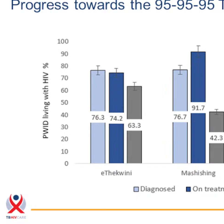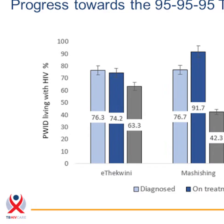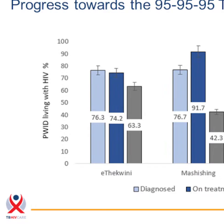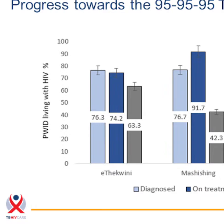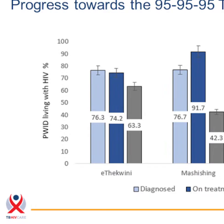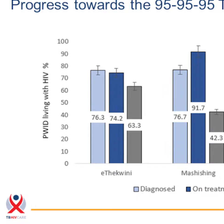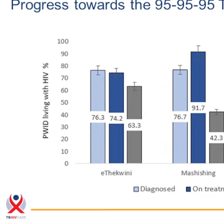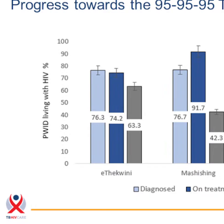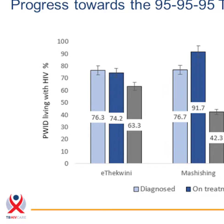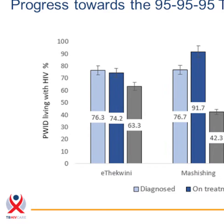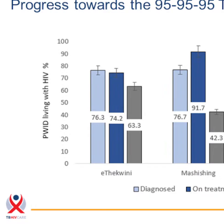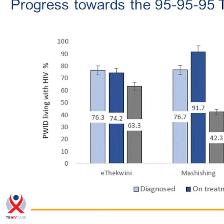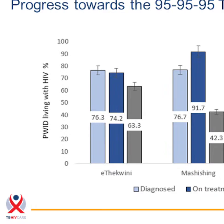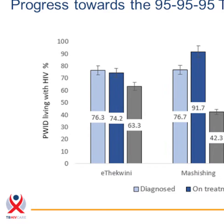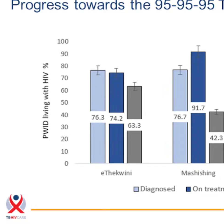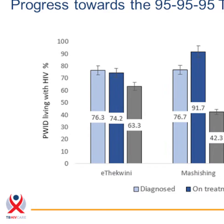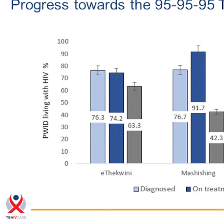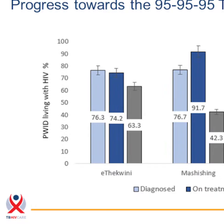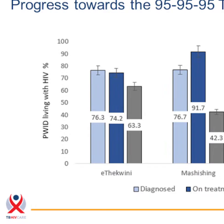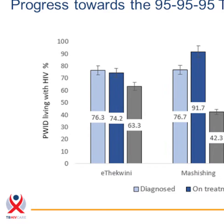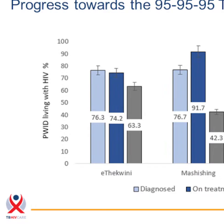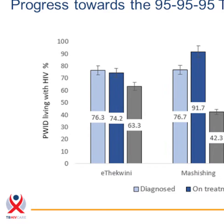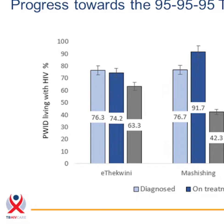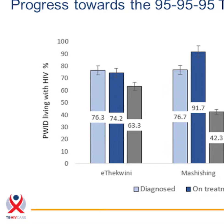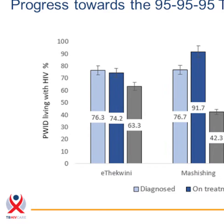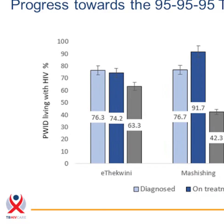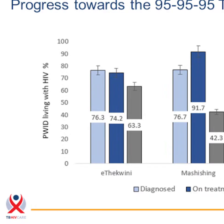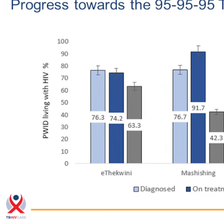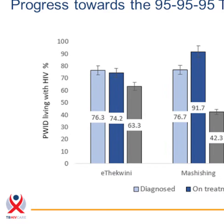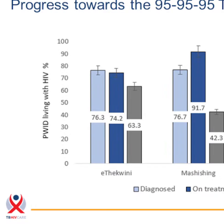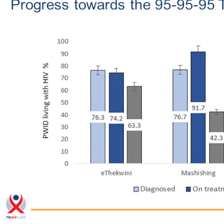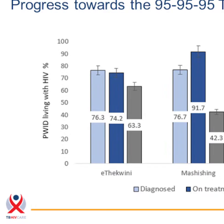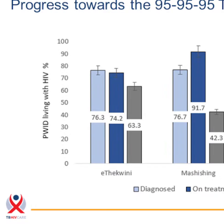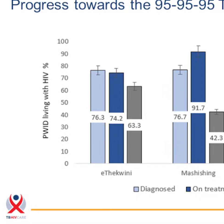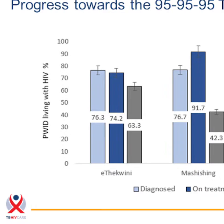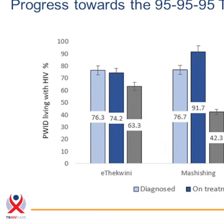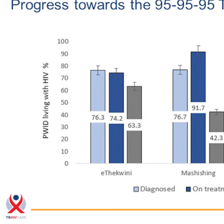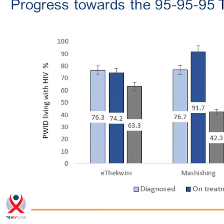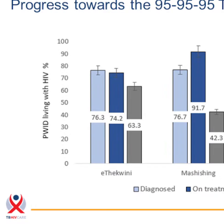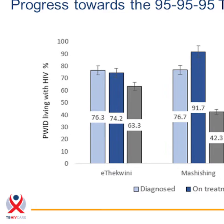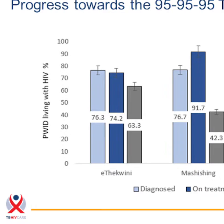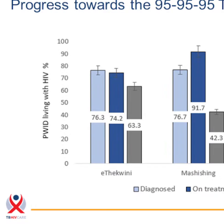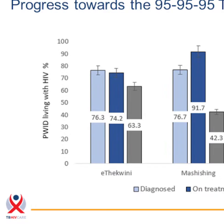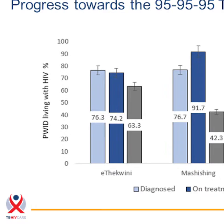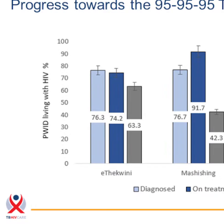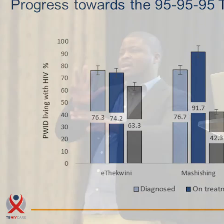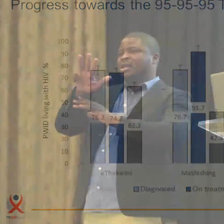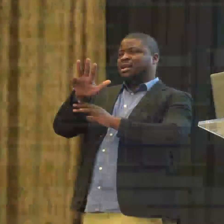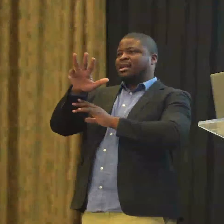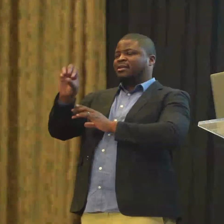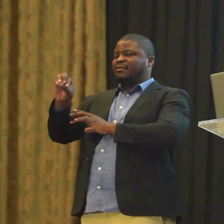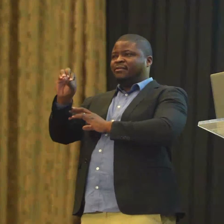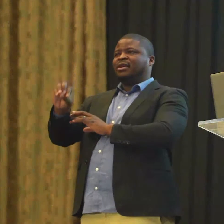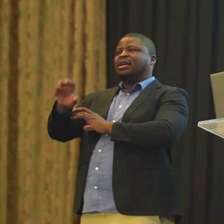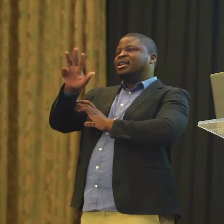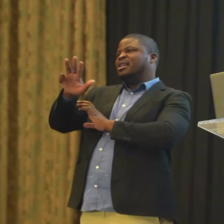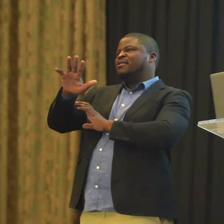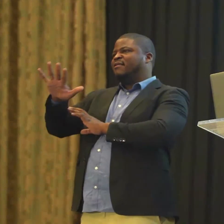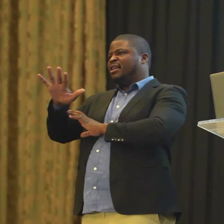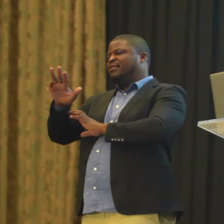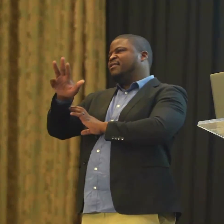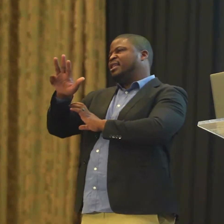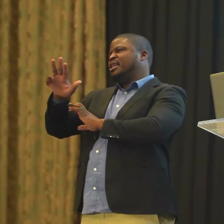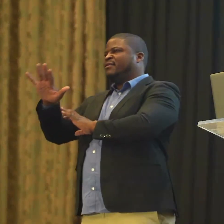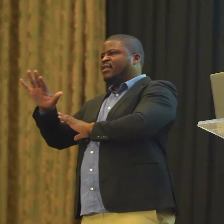attainment of these targets. So we're looking towards 95, and you can see the